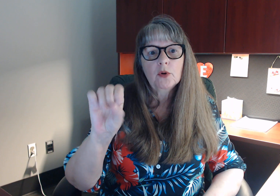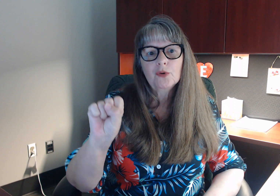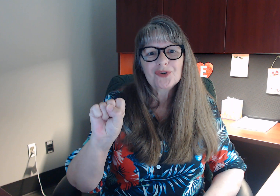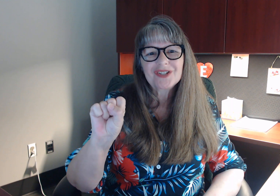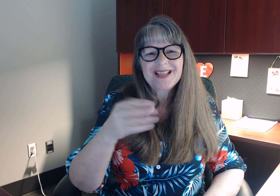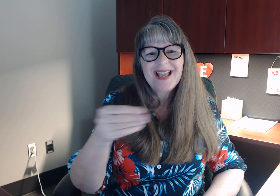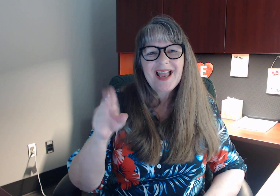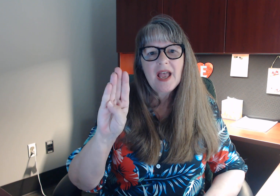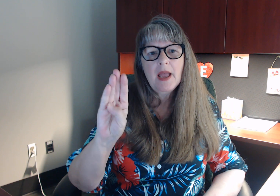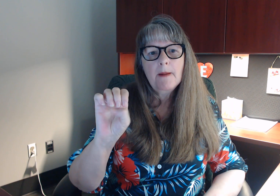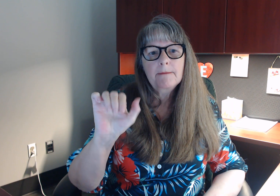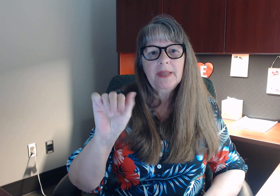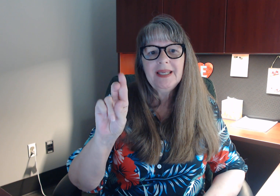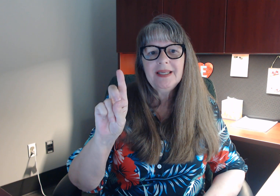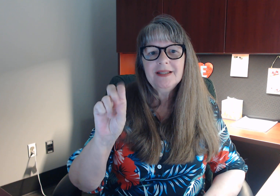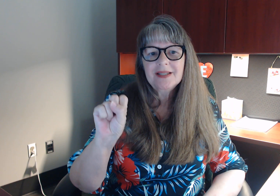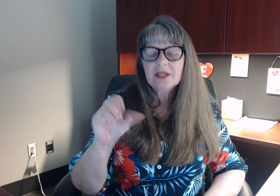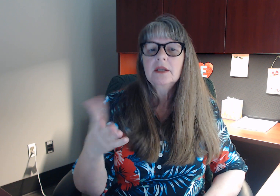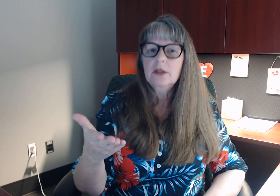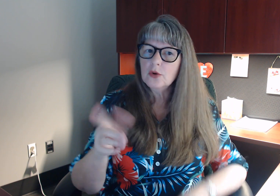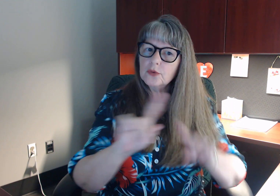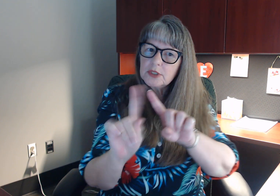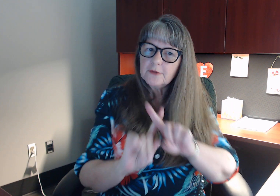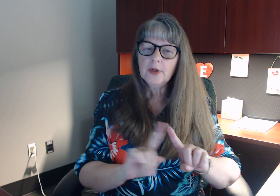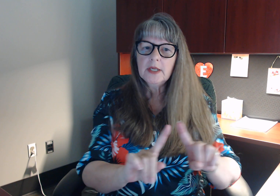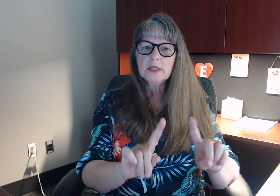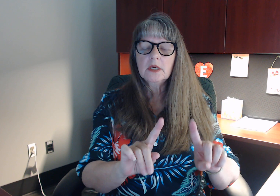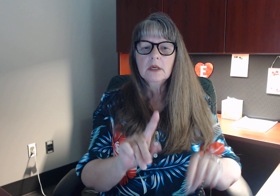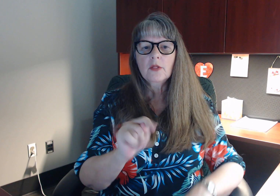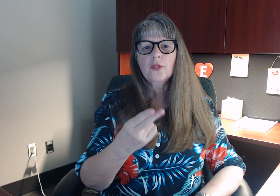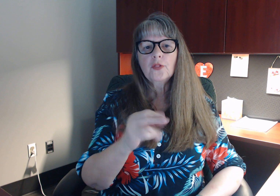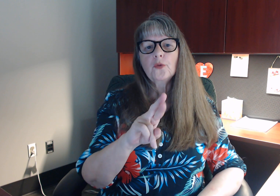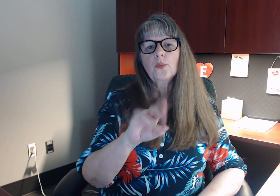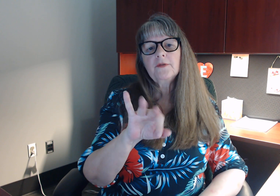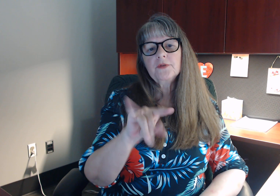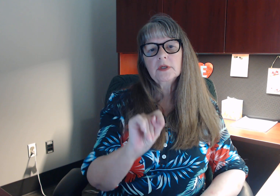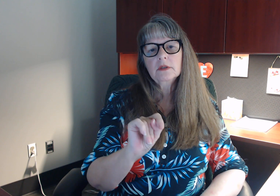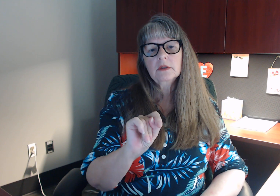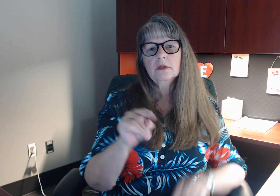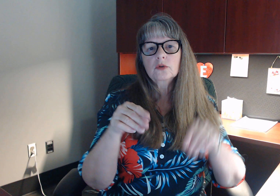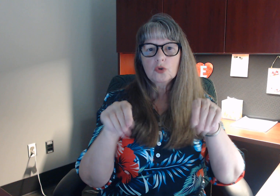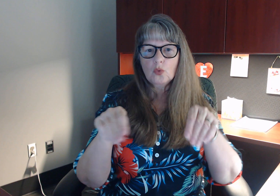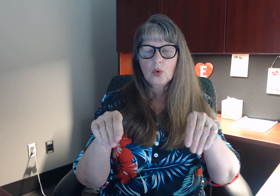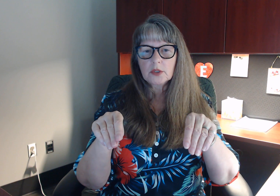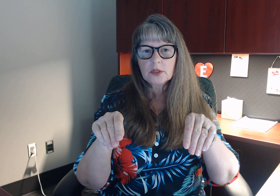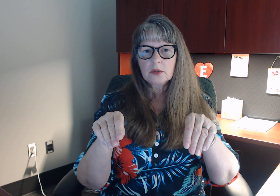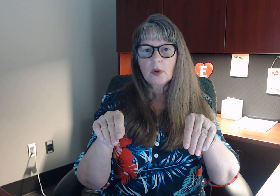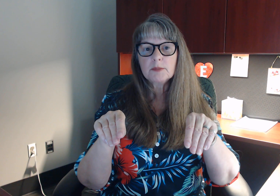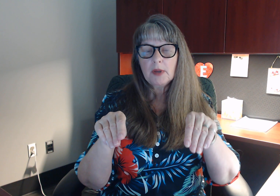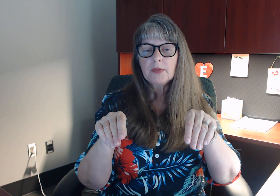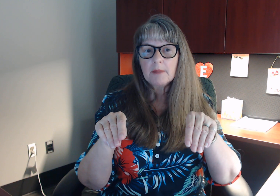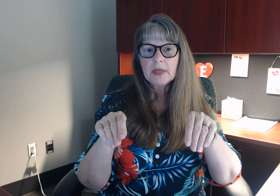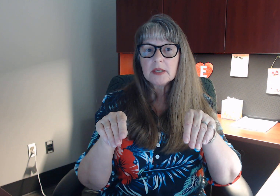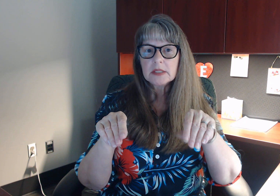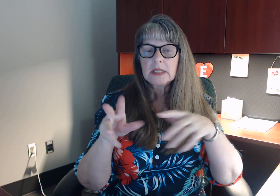Baubles and Beads. There's different thrift stores. So I spelled that because that's